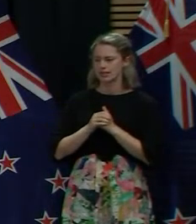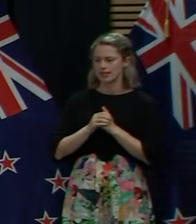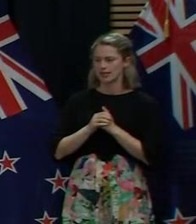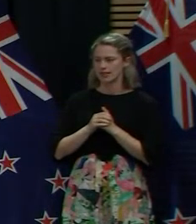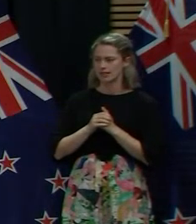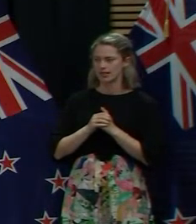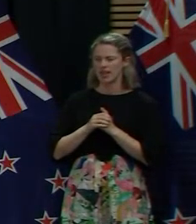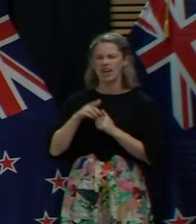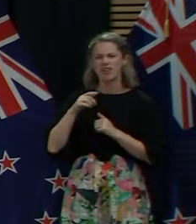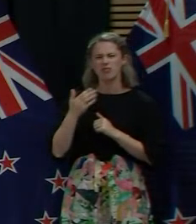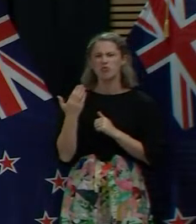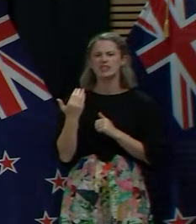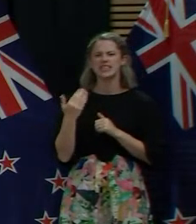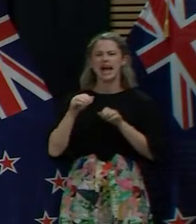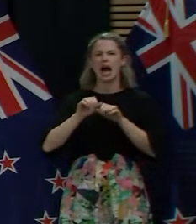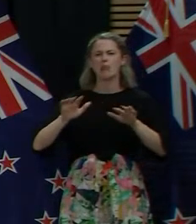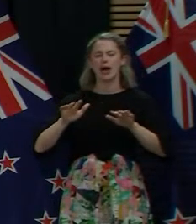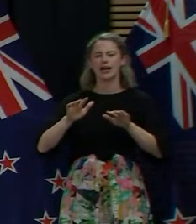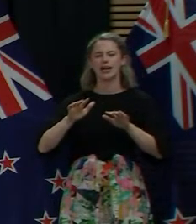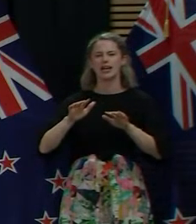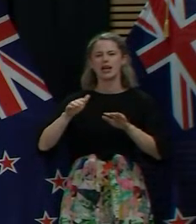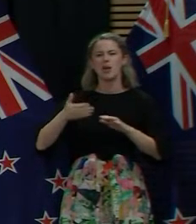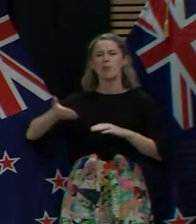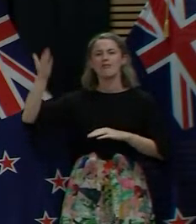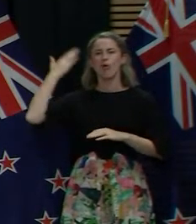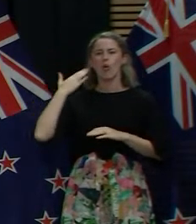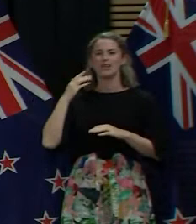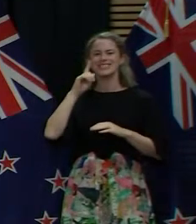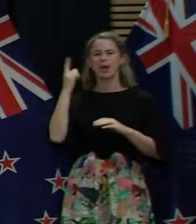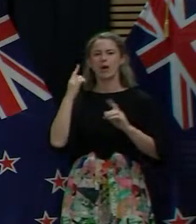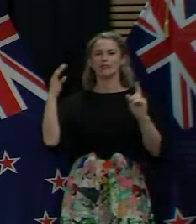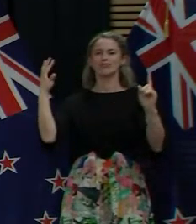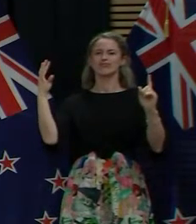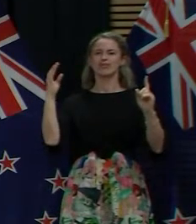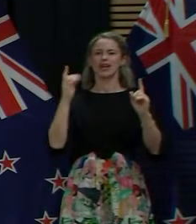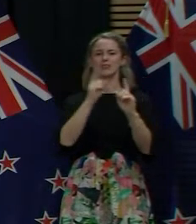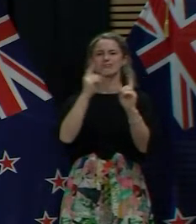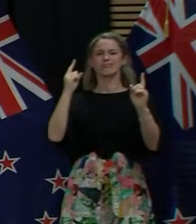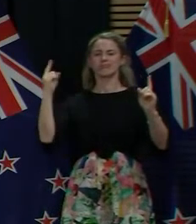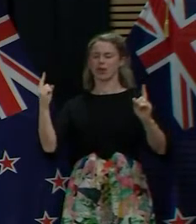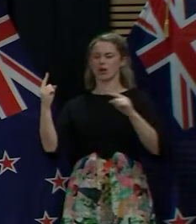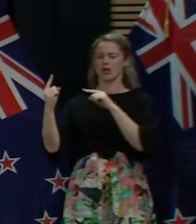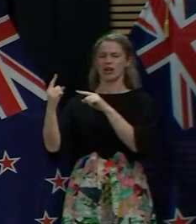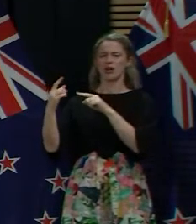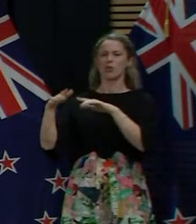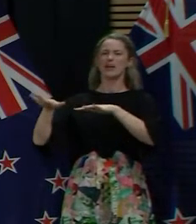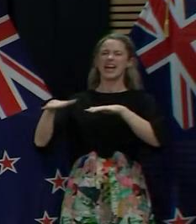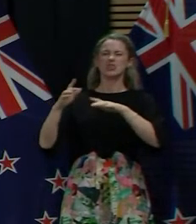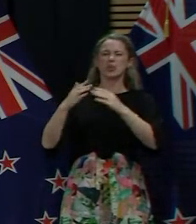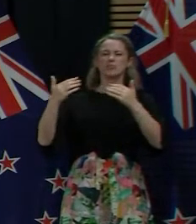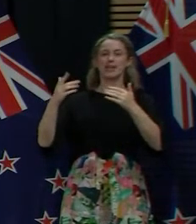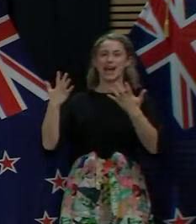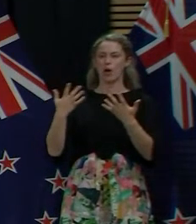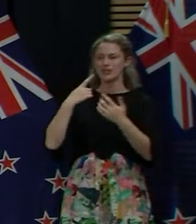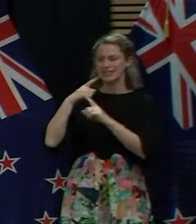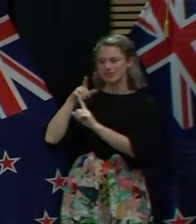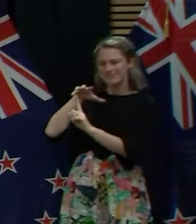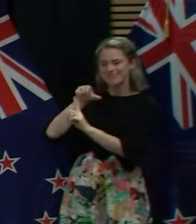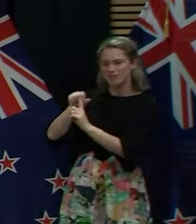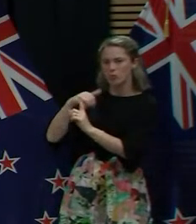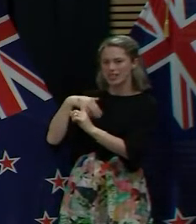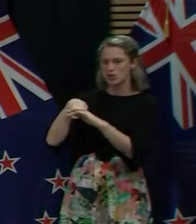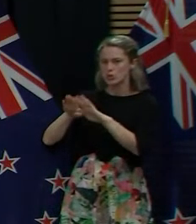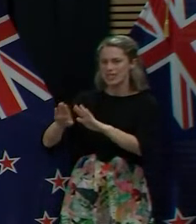treated many people who usually would be casual contacts as close contacts. So we're going to do a deep analysis and look and see which ones of those